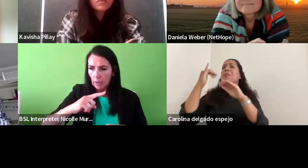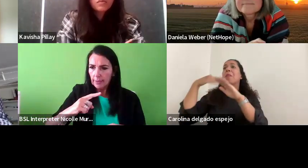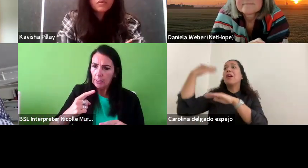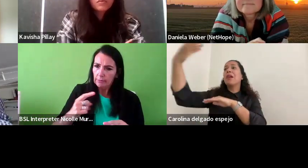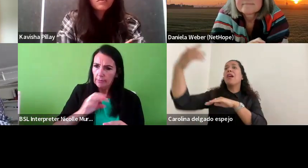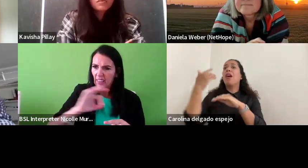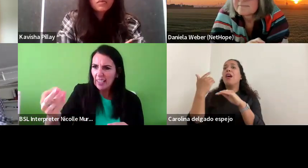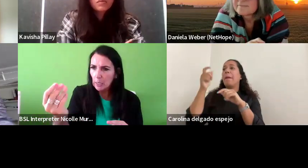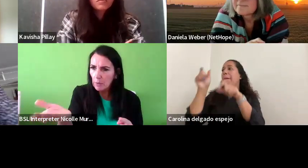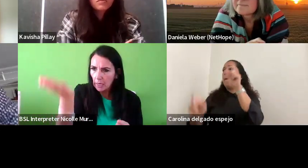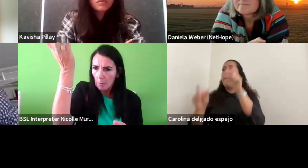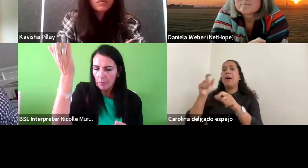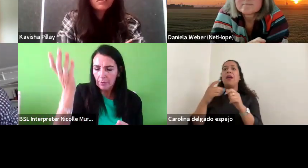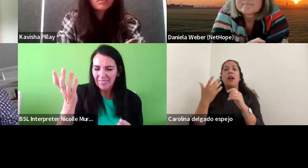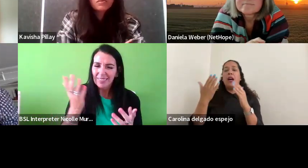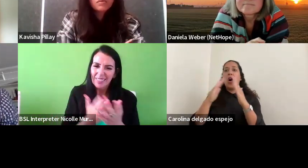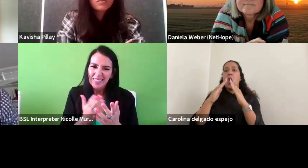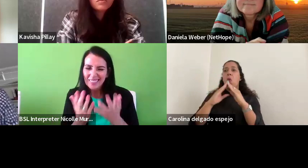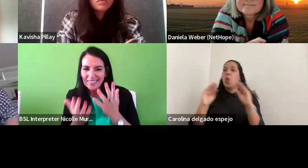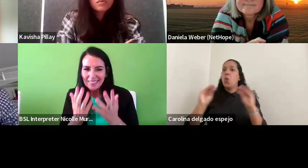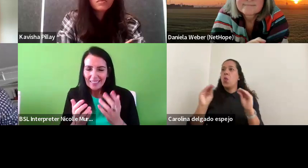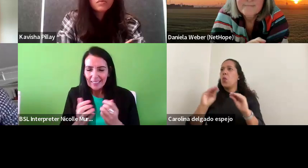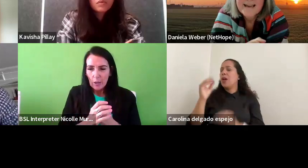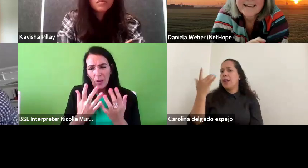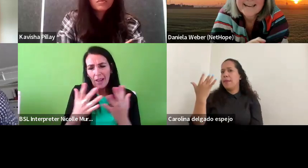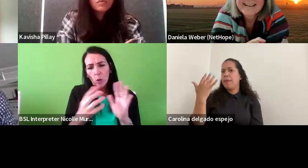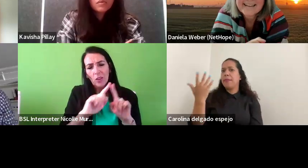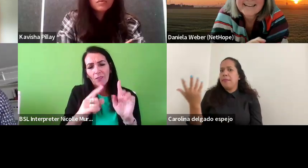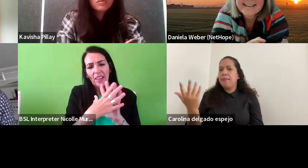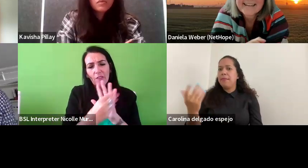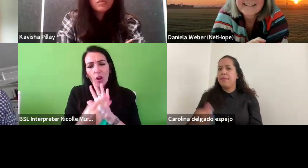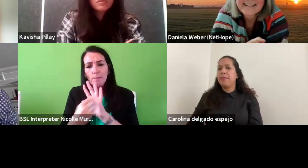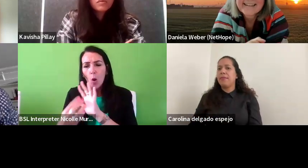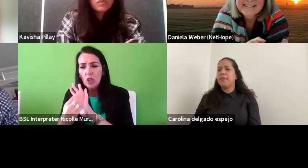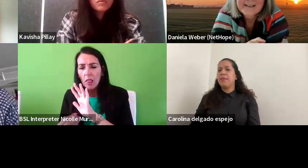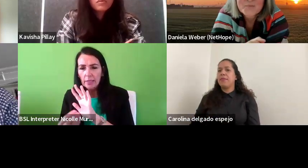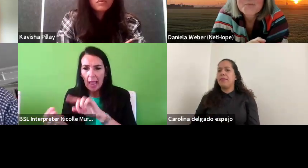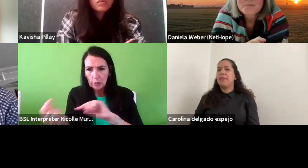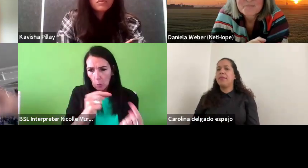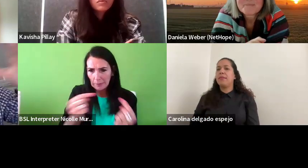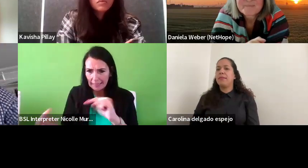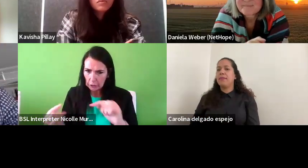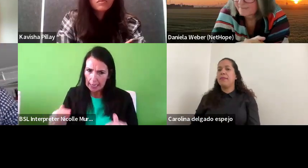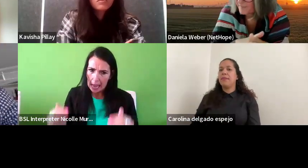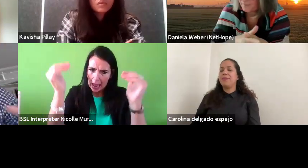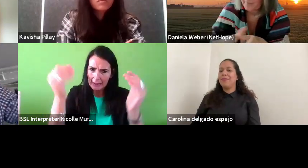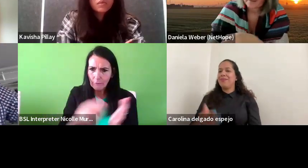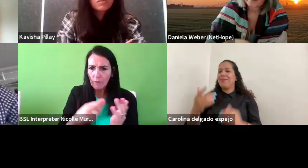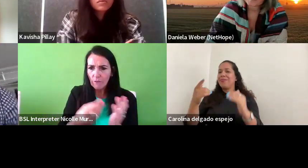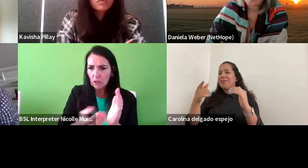I mean, it can't be that suddenly we have multiple models and agencies competing among each other,